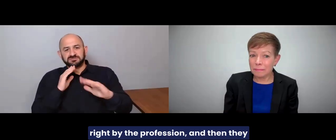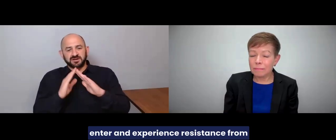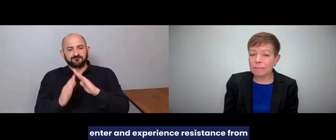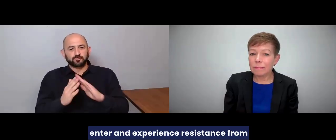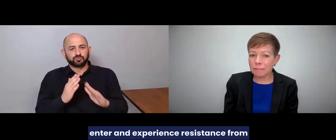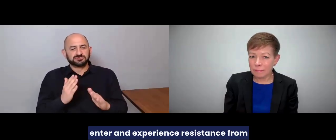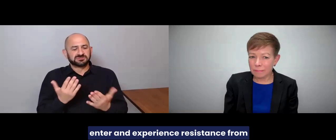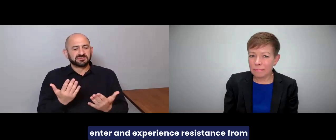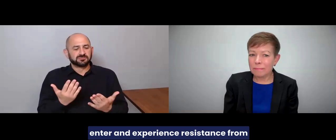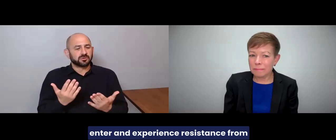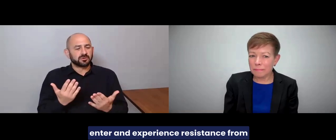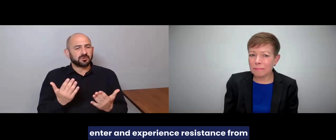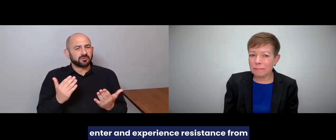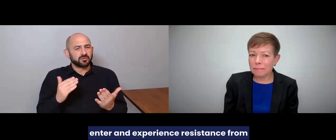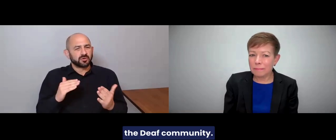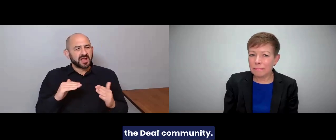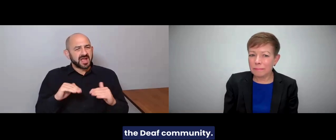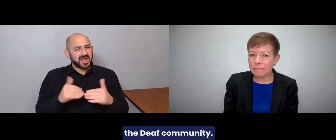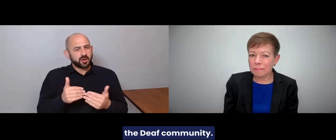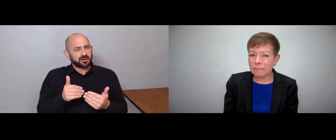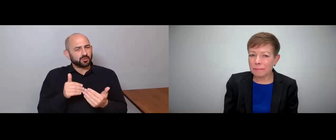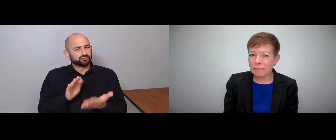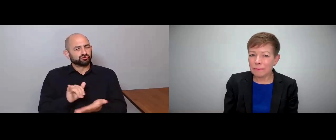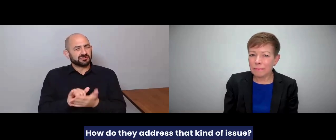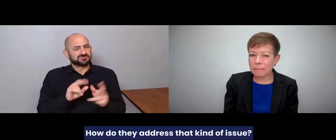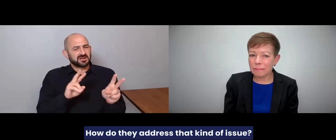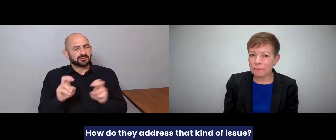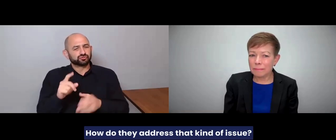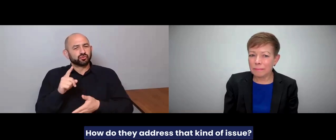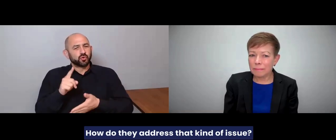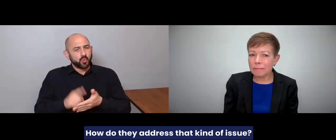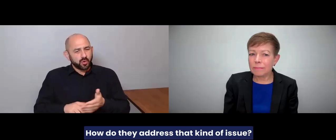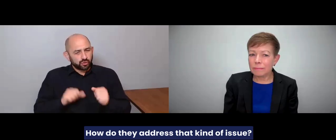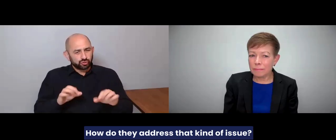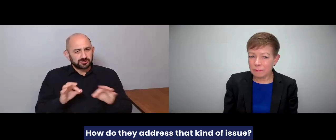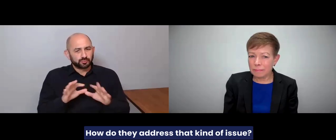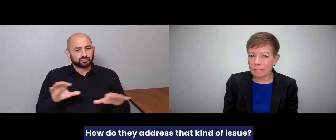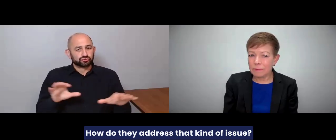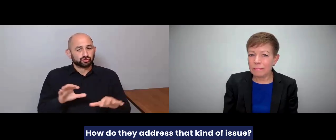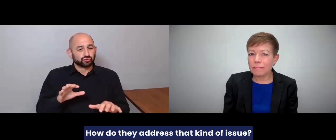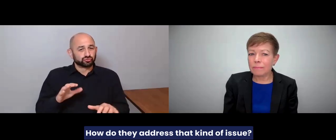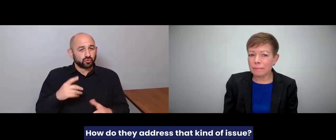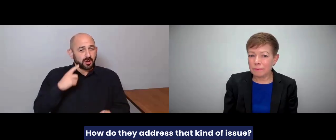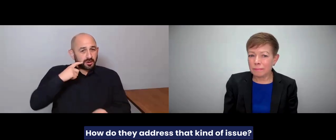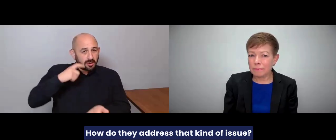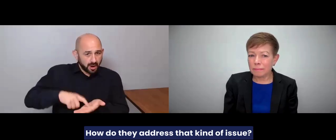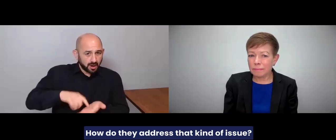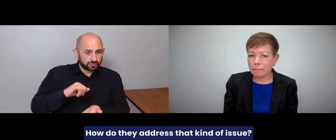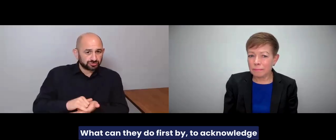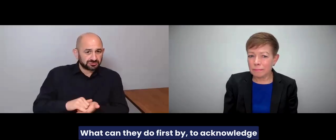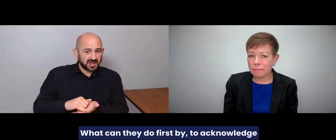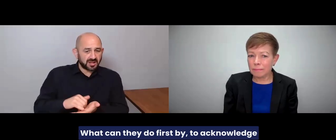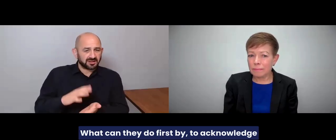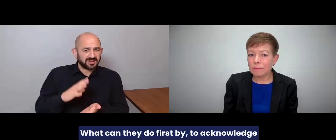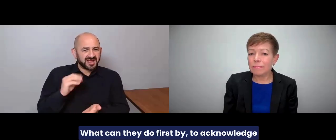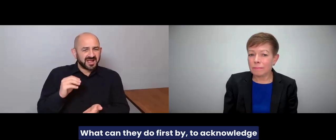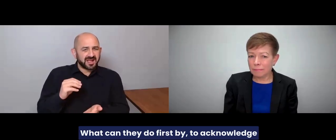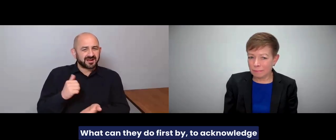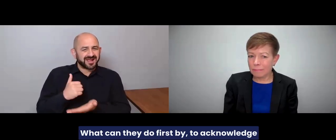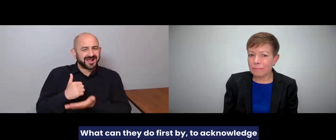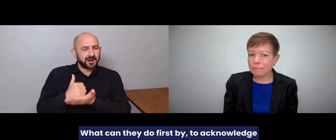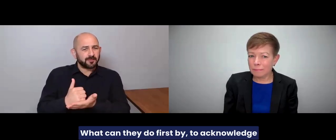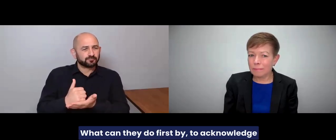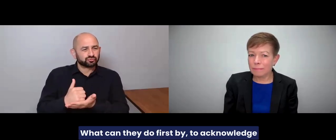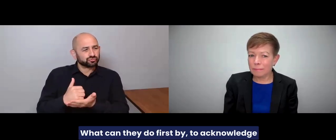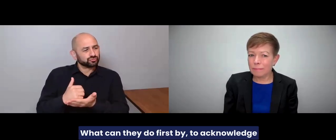And then they enter and experience resistance from the deaf community. How do they address that kind of issue? What can they do